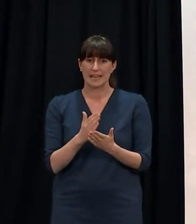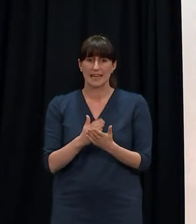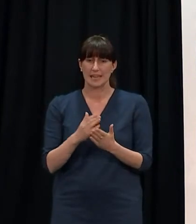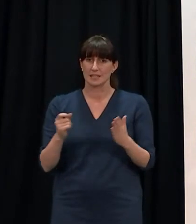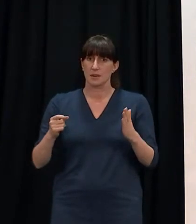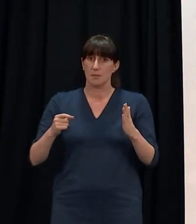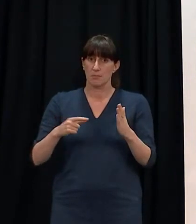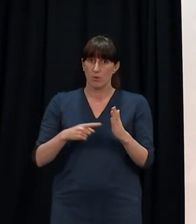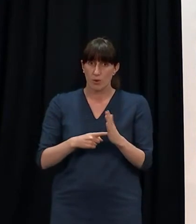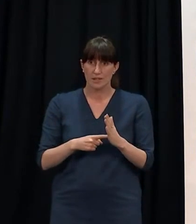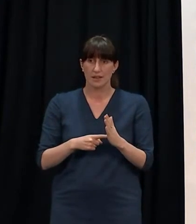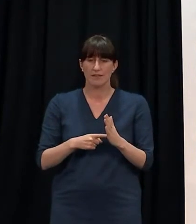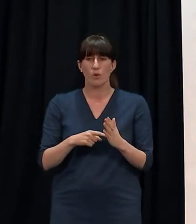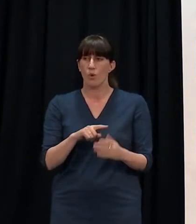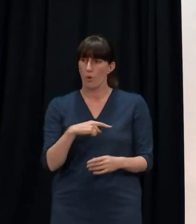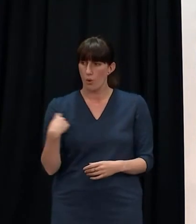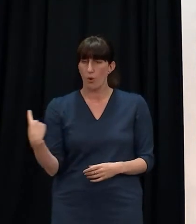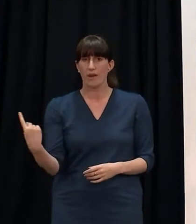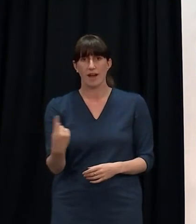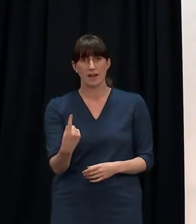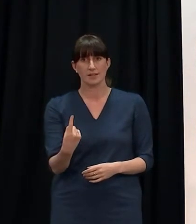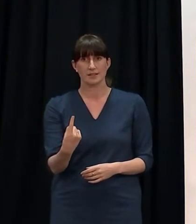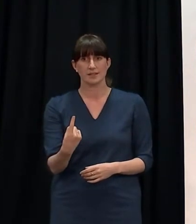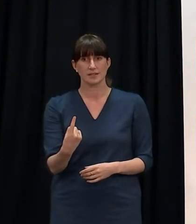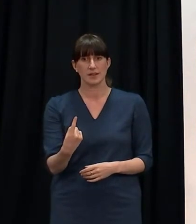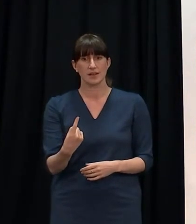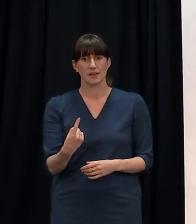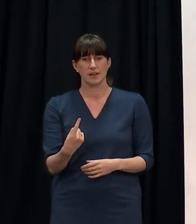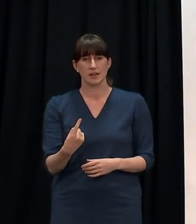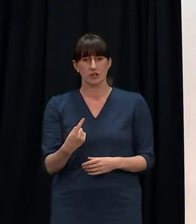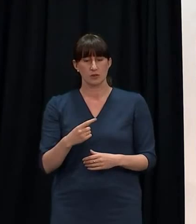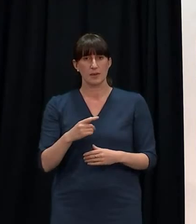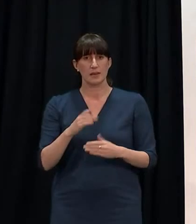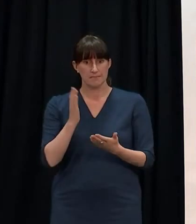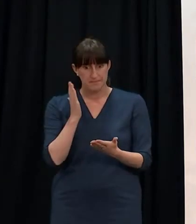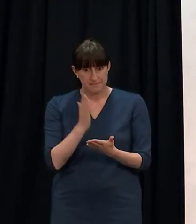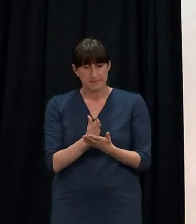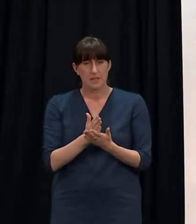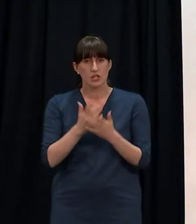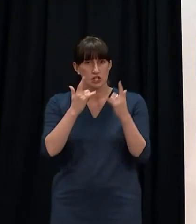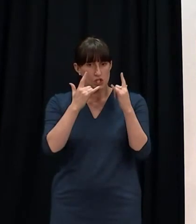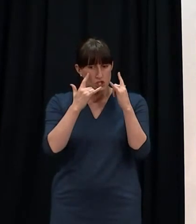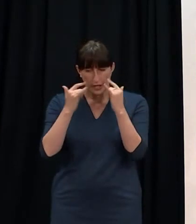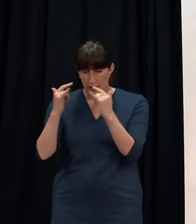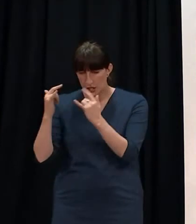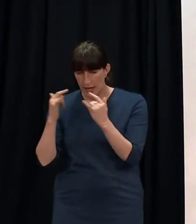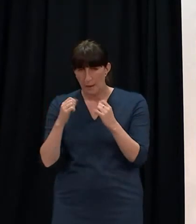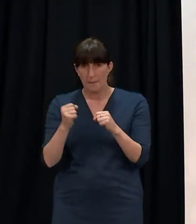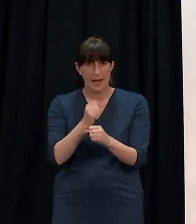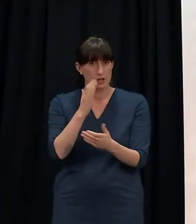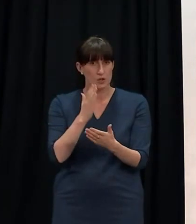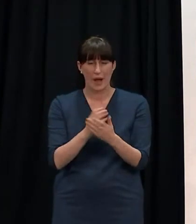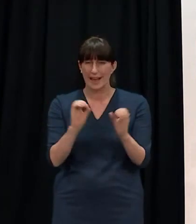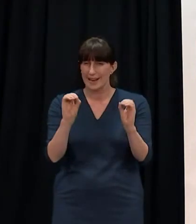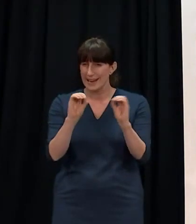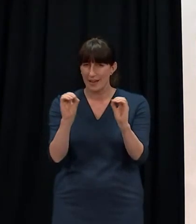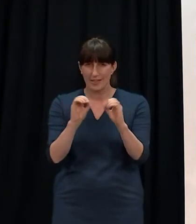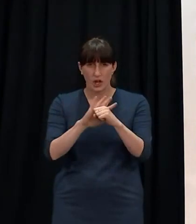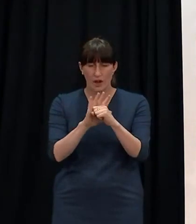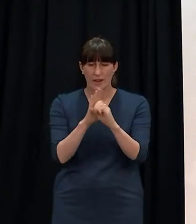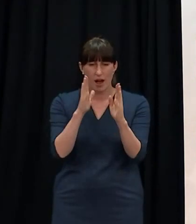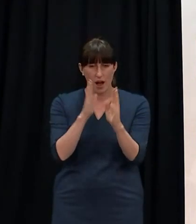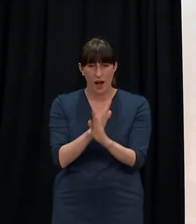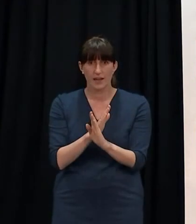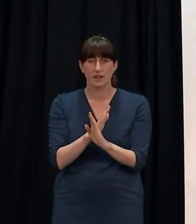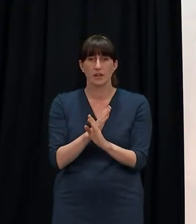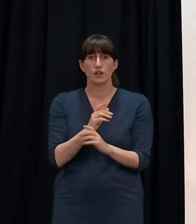be taken is for us to all be confident that there is no virus still circulating out in the community, to know that the outbreak is controlled in Auckland.